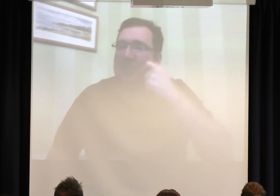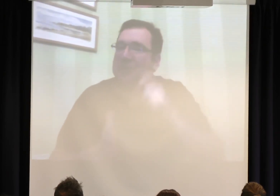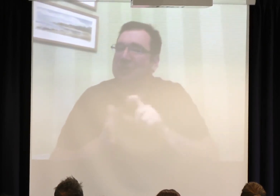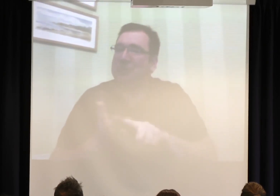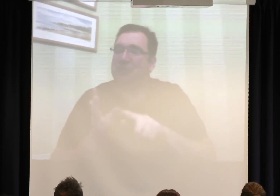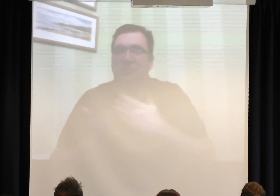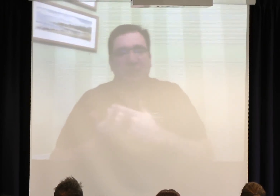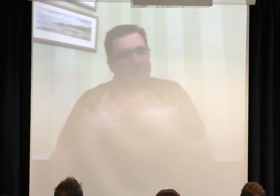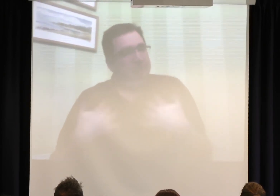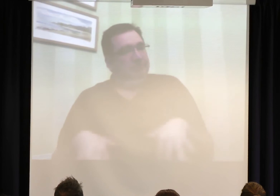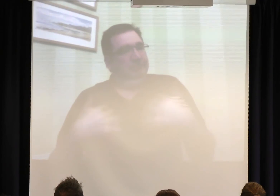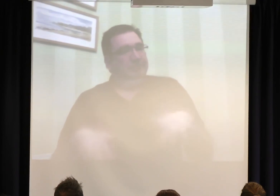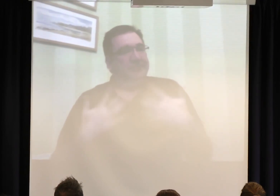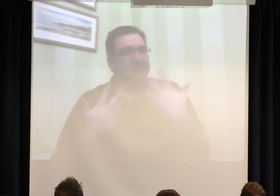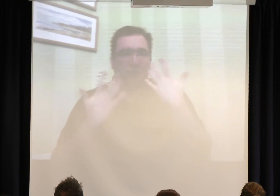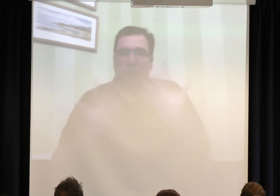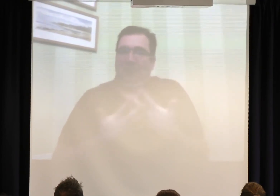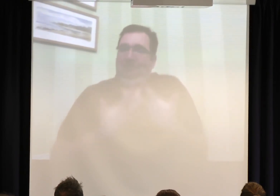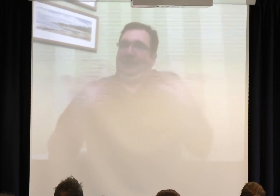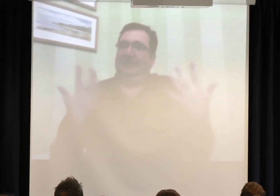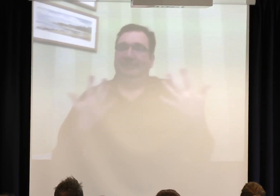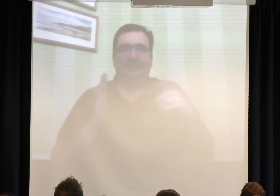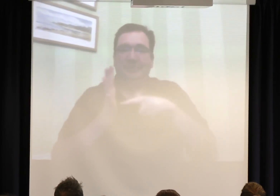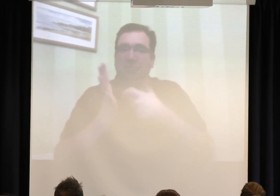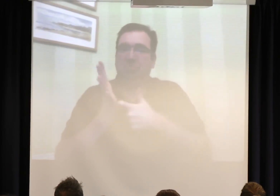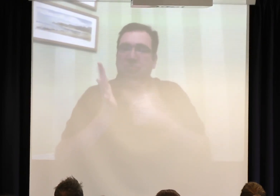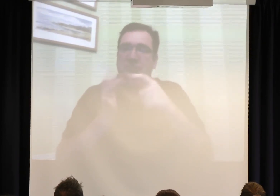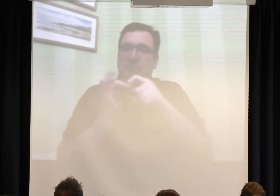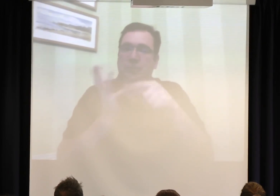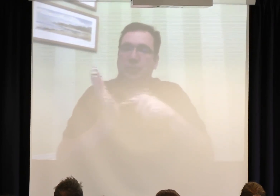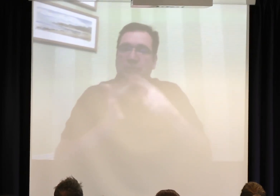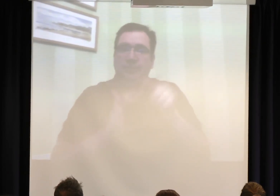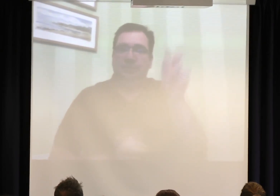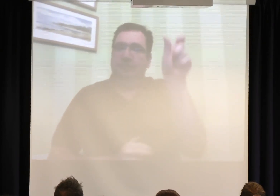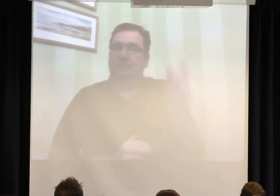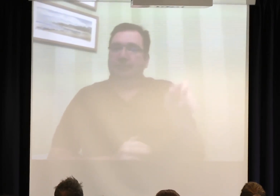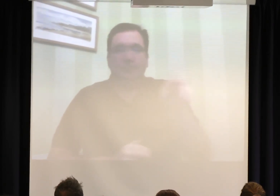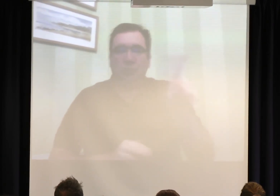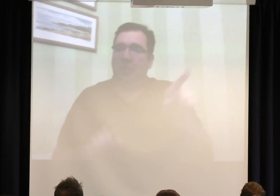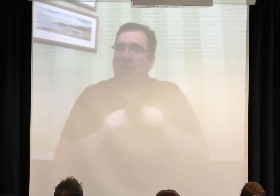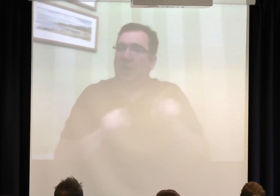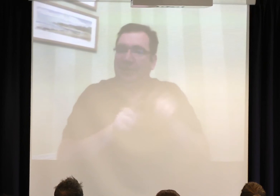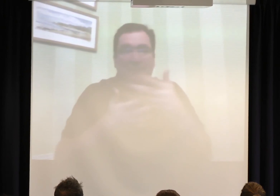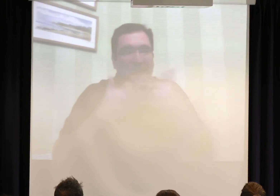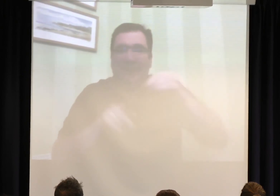say if he were here today." Major issues, so you can see that it's a tribute to John because